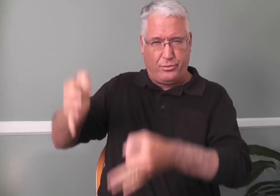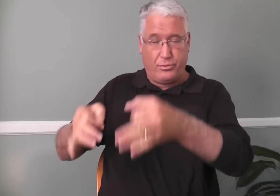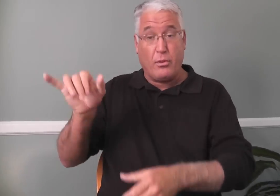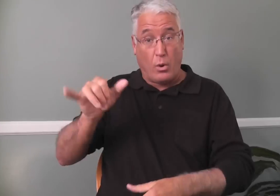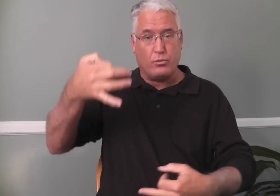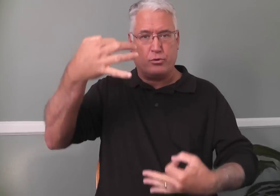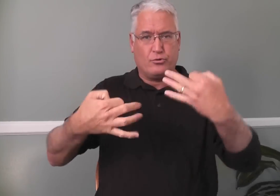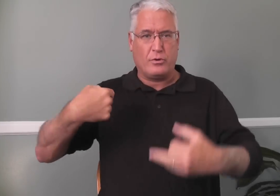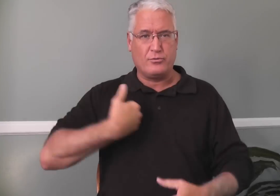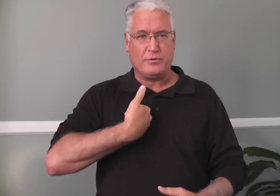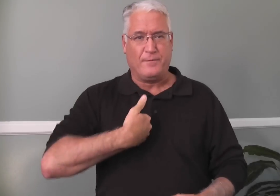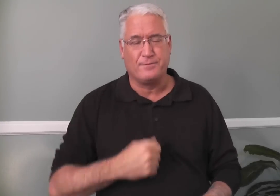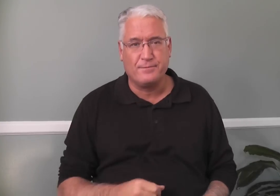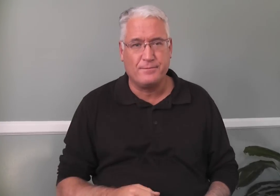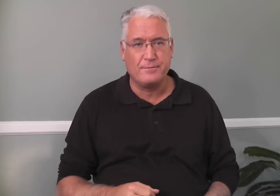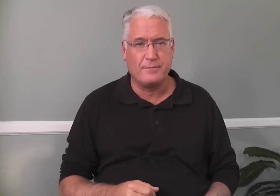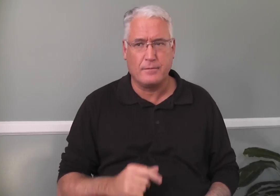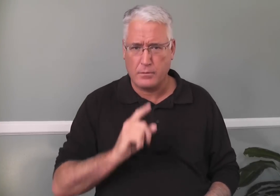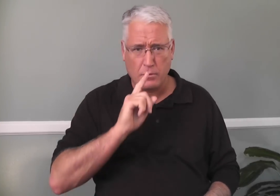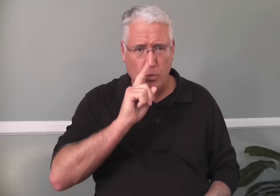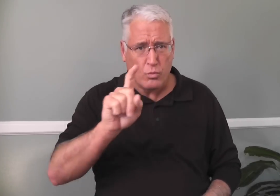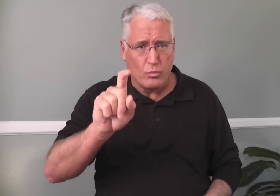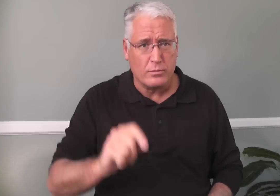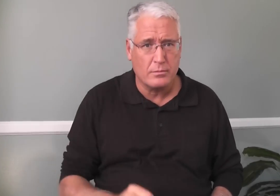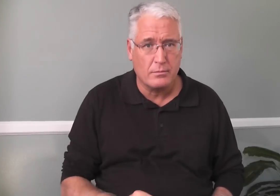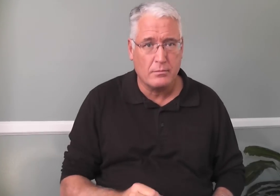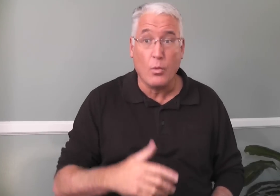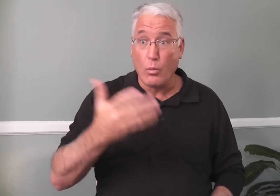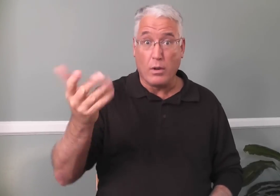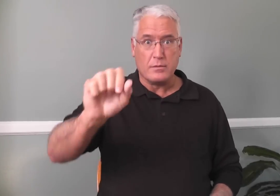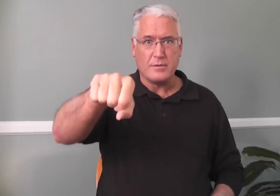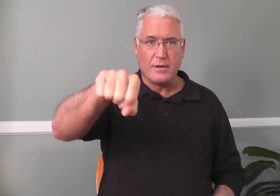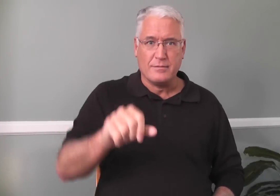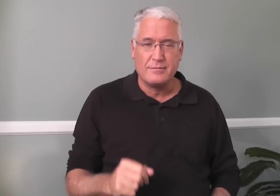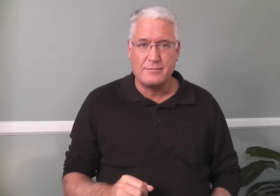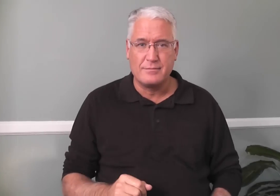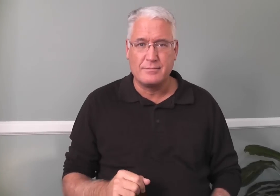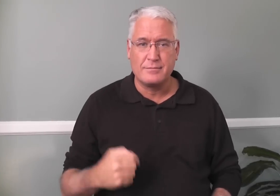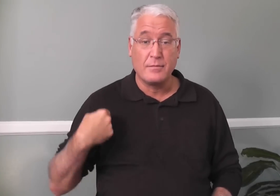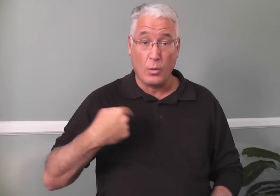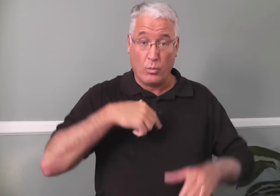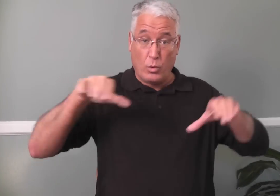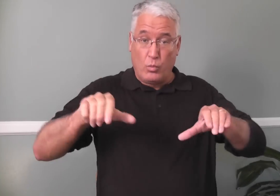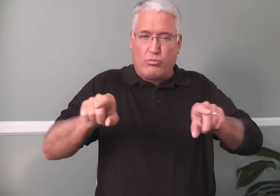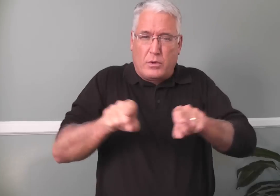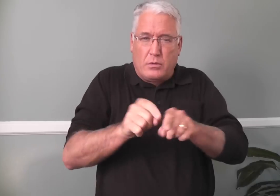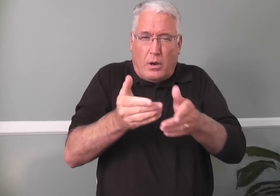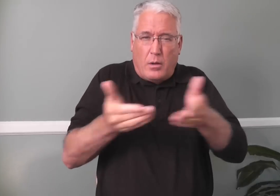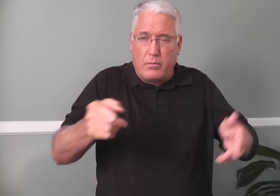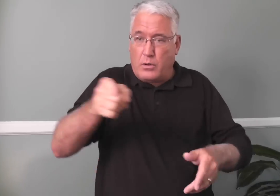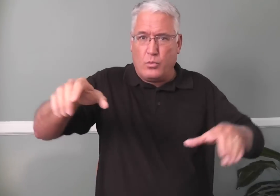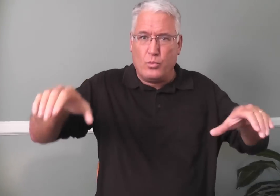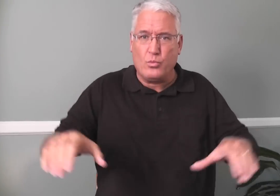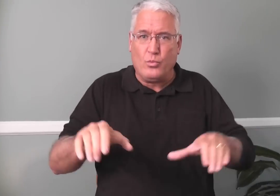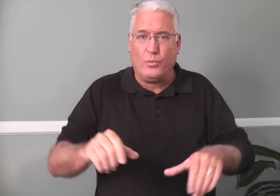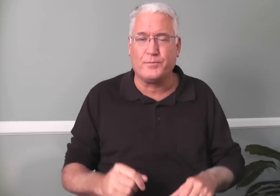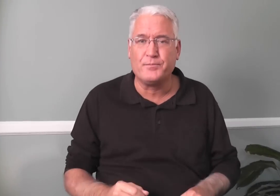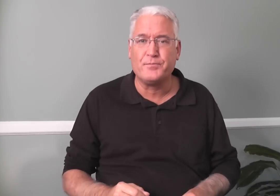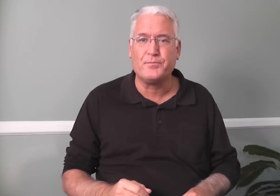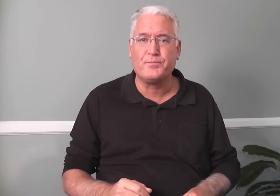we are judging them. We're also judging ourselves. Is that true? Yes. We're doing the same thing they're